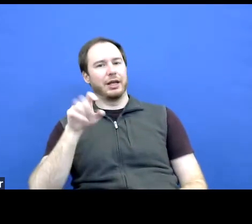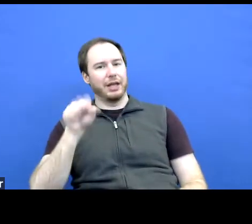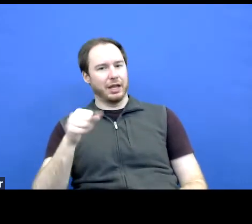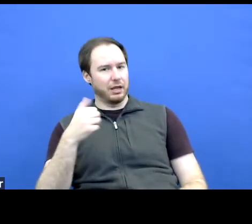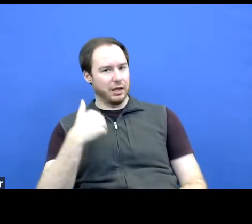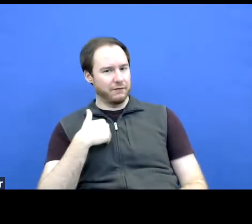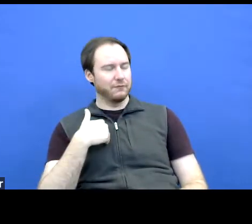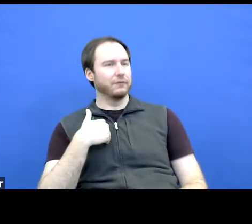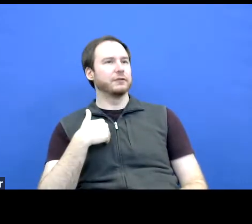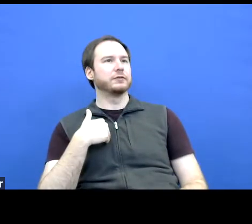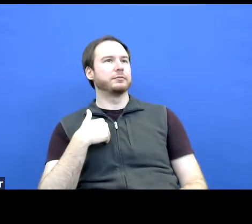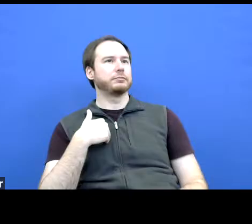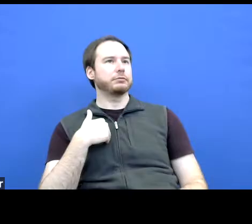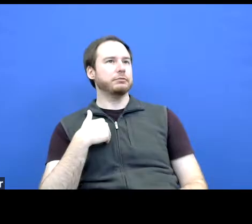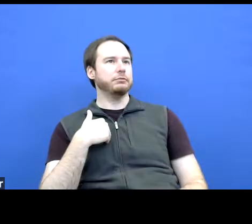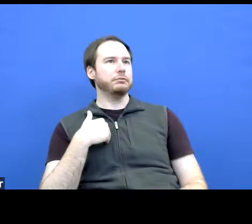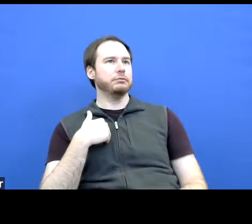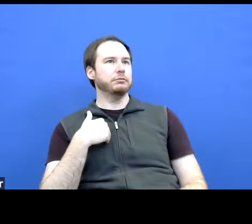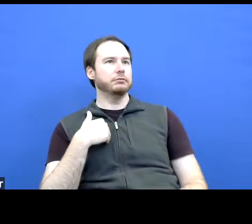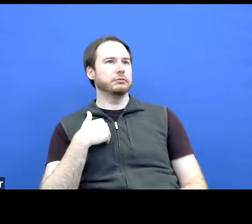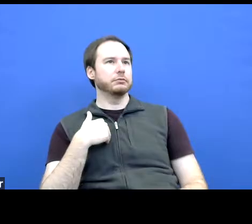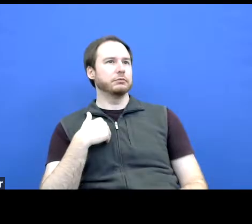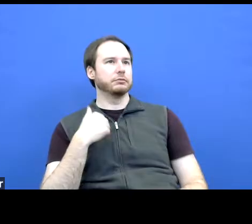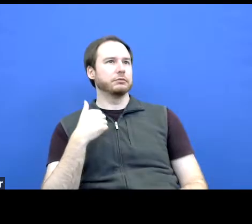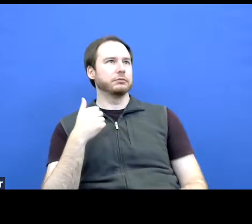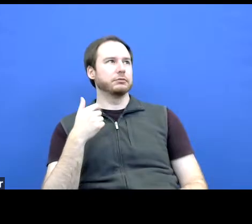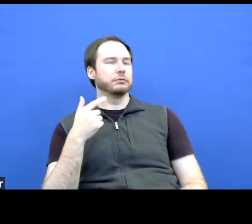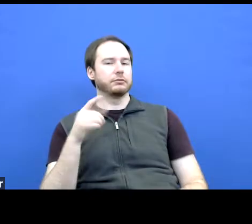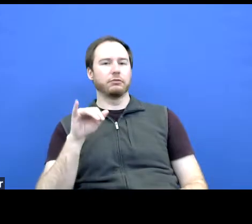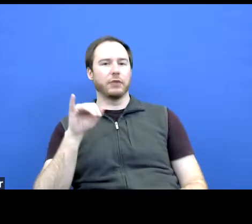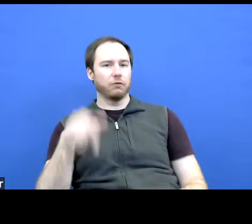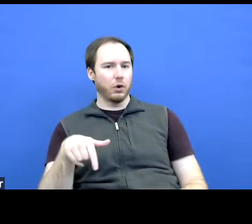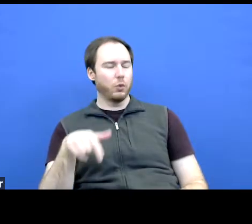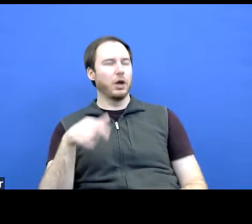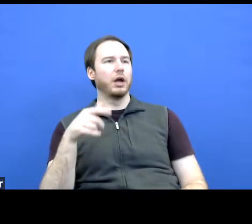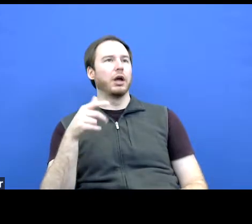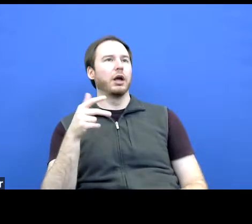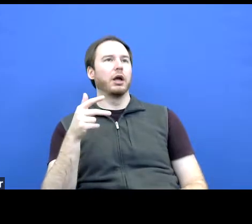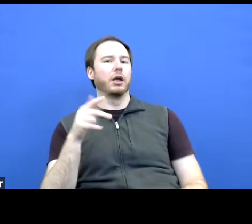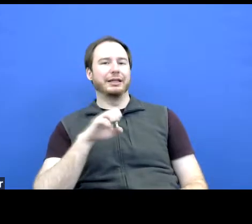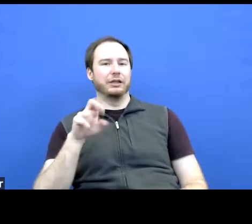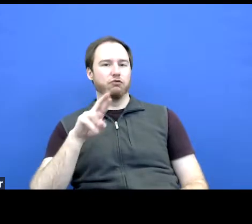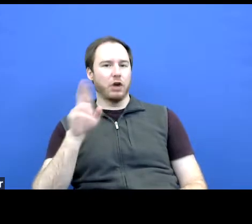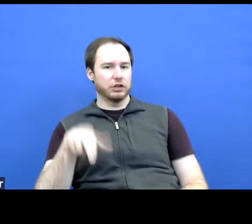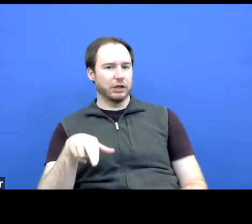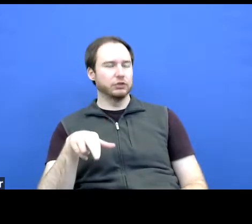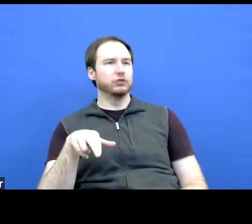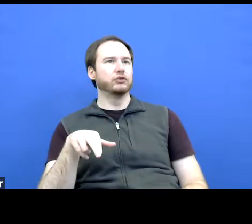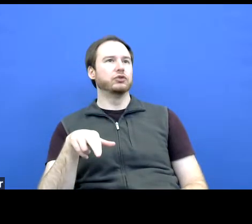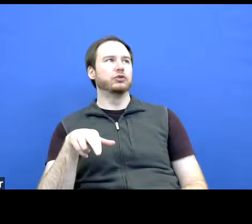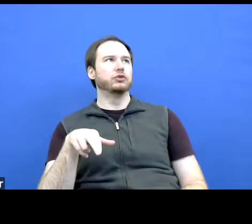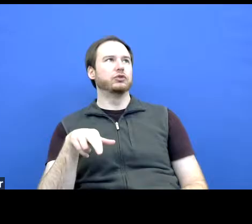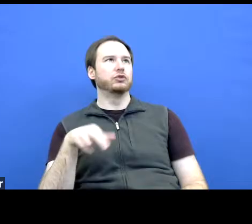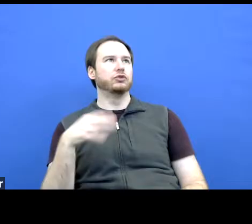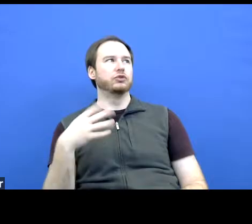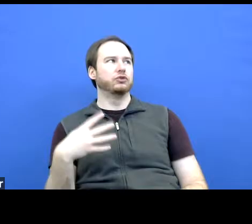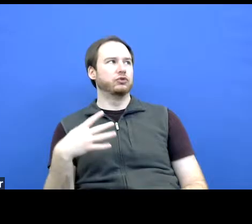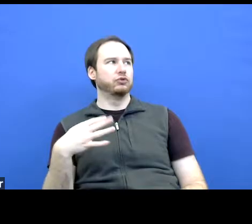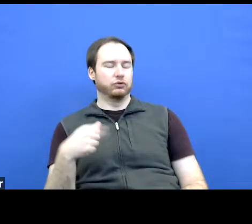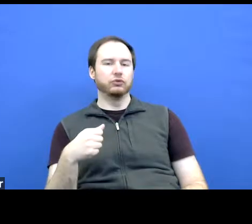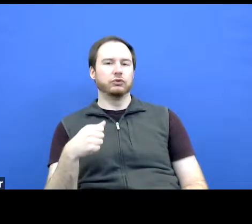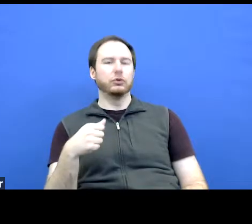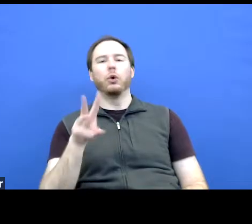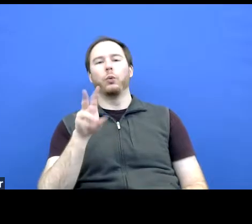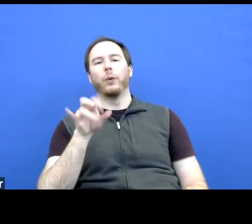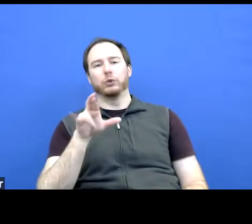Gates, and we have a location in Irondequoit and Rochester. Yeah,